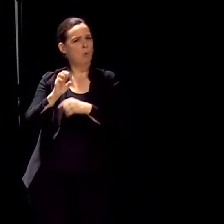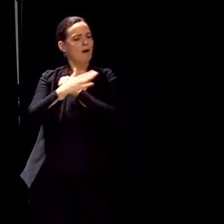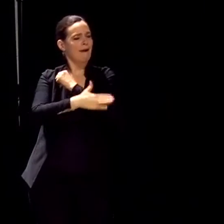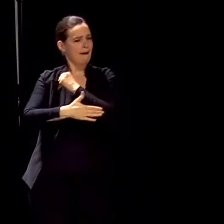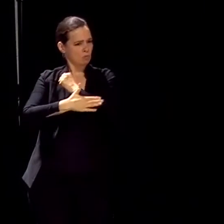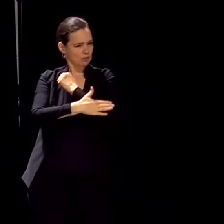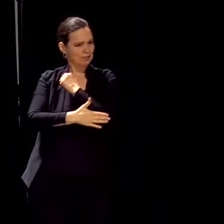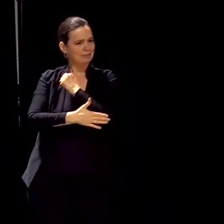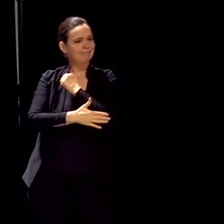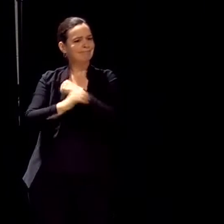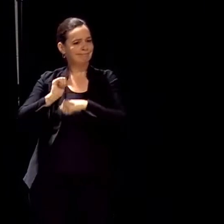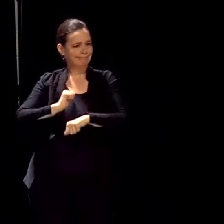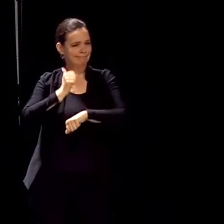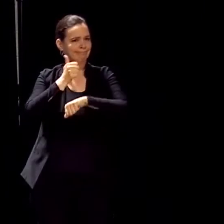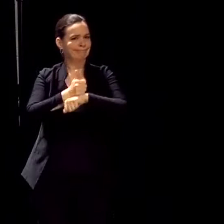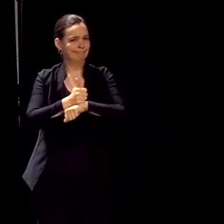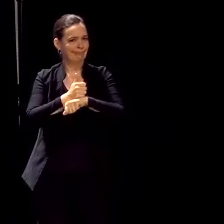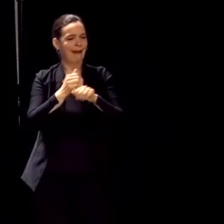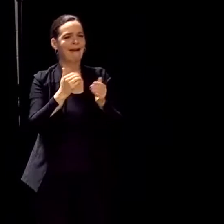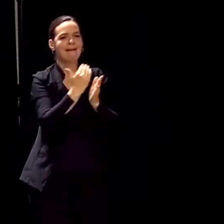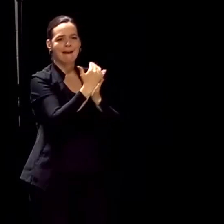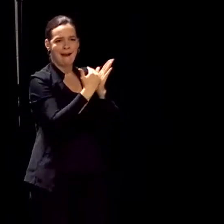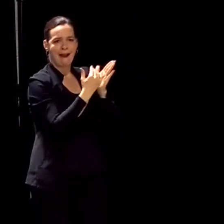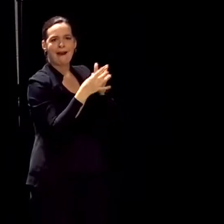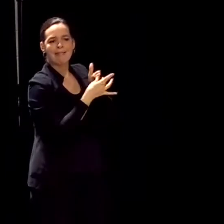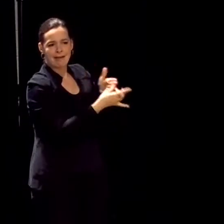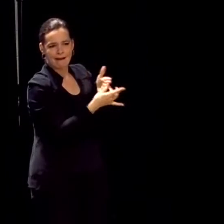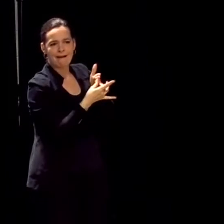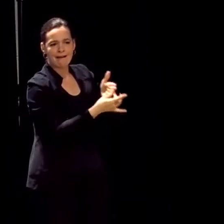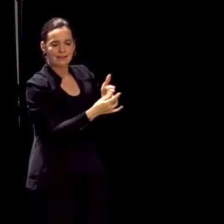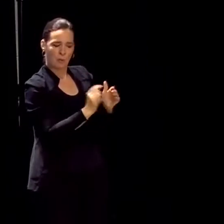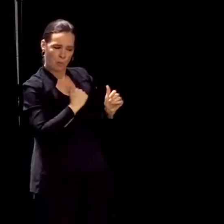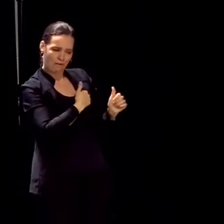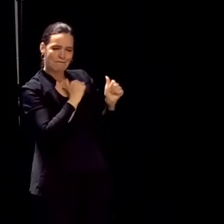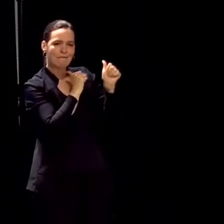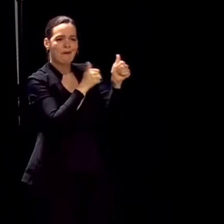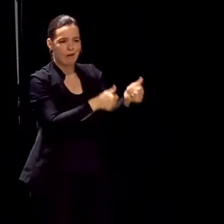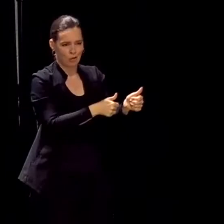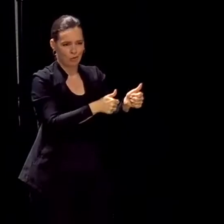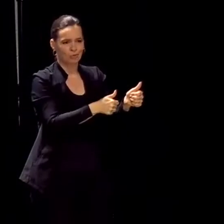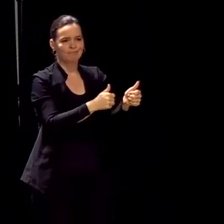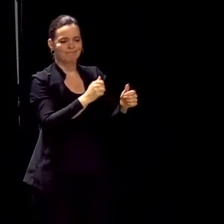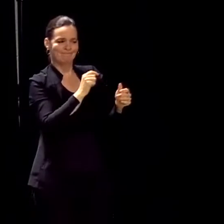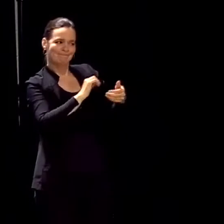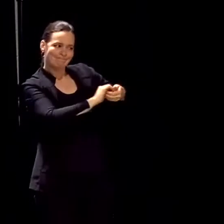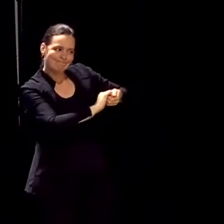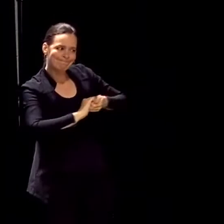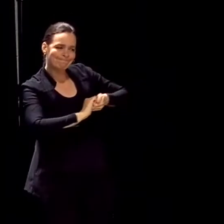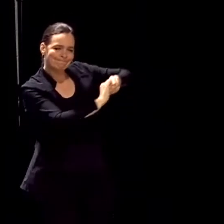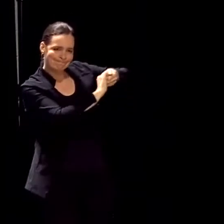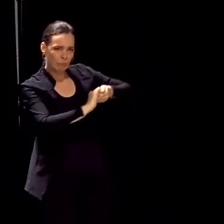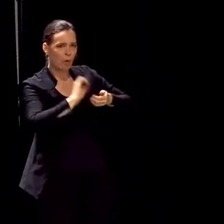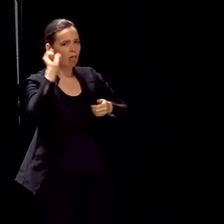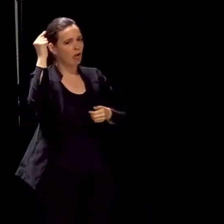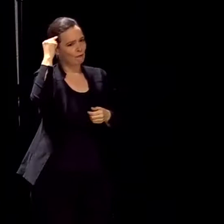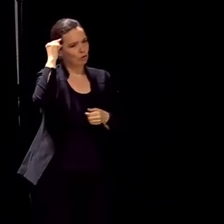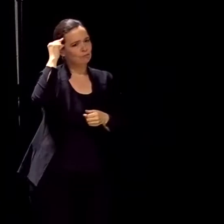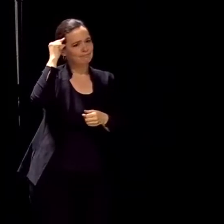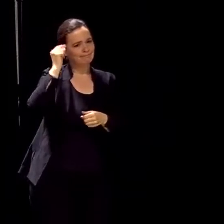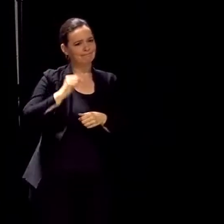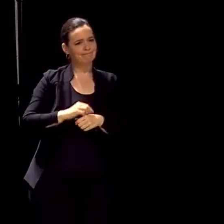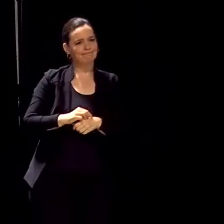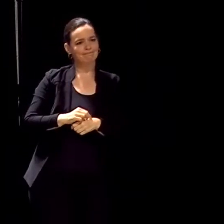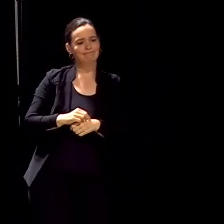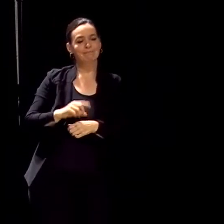everybody kind of basically agreed to, and then working with the governor's team on a data-driven approach to